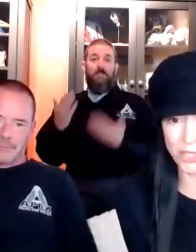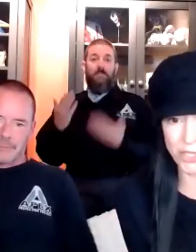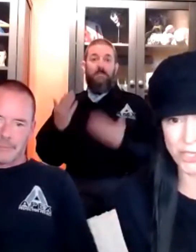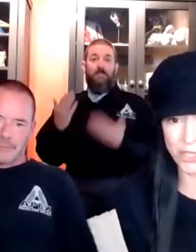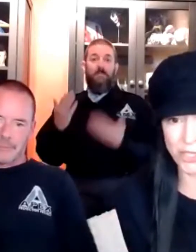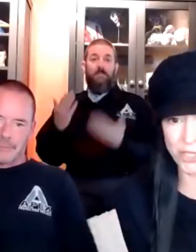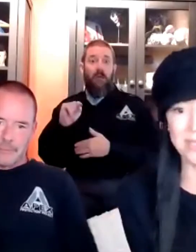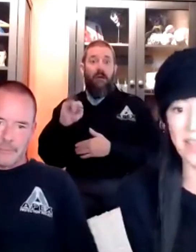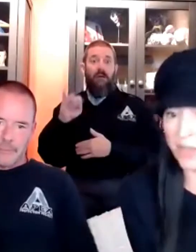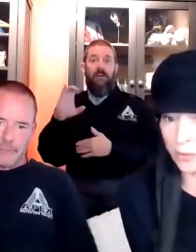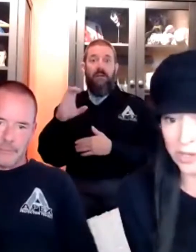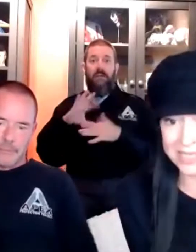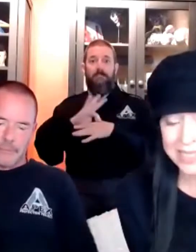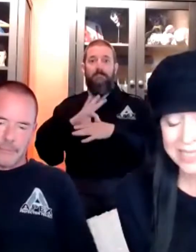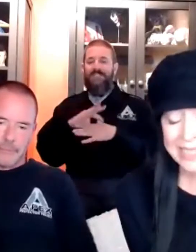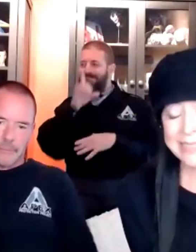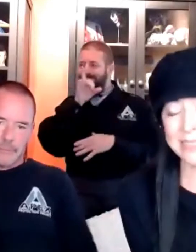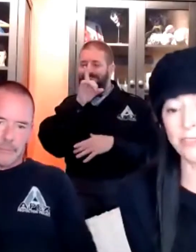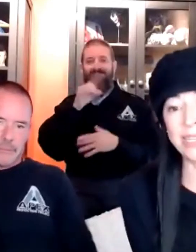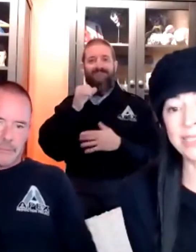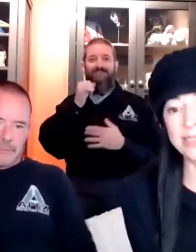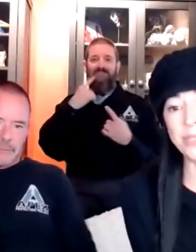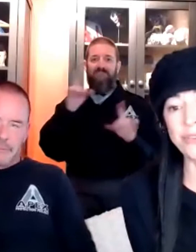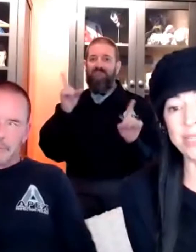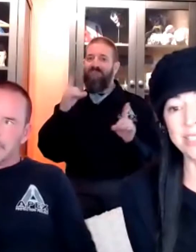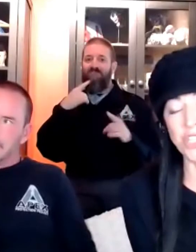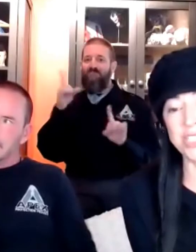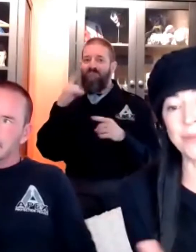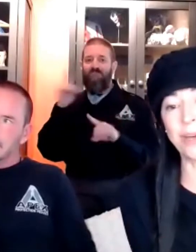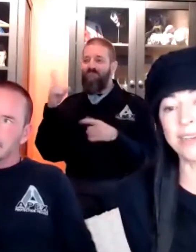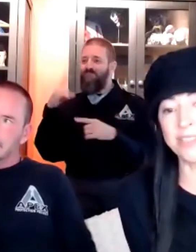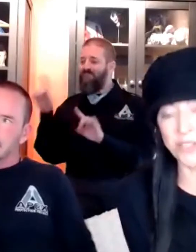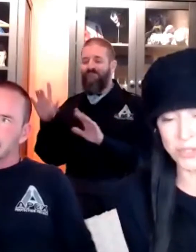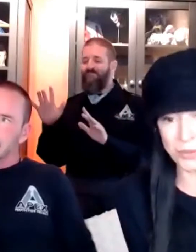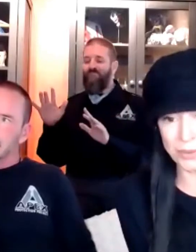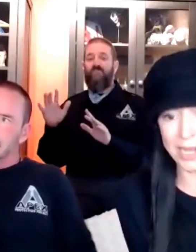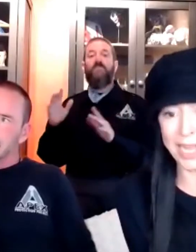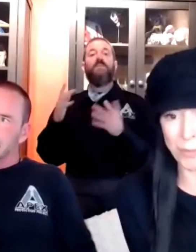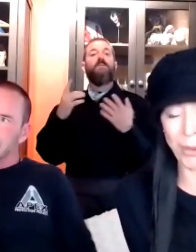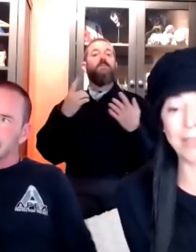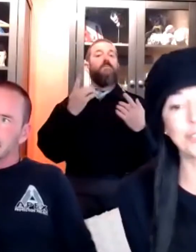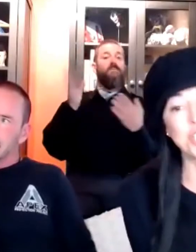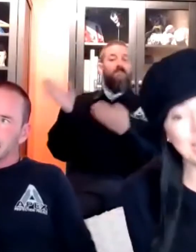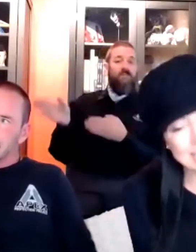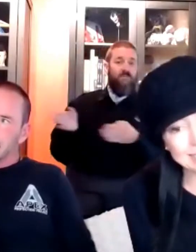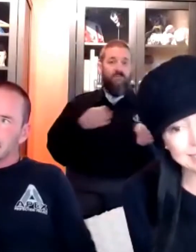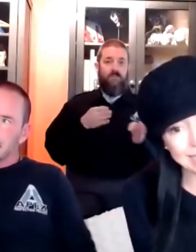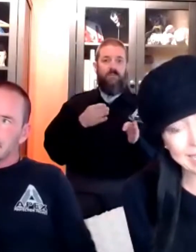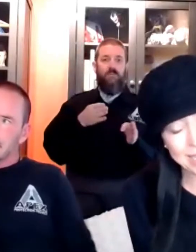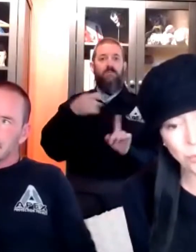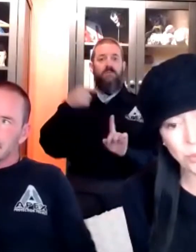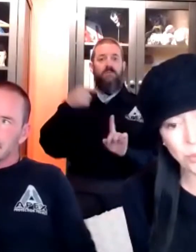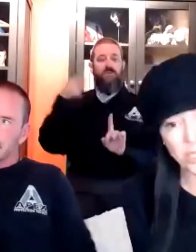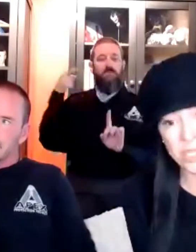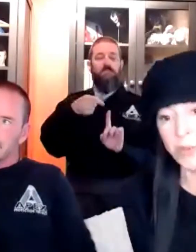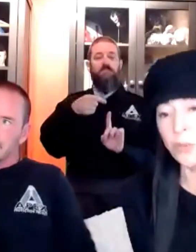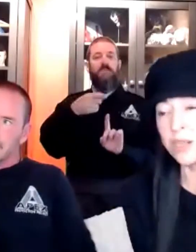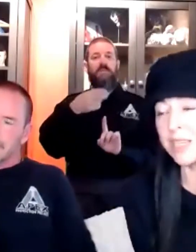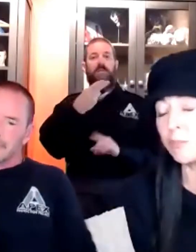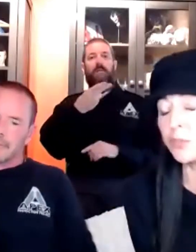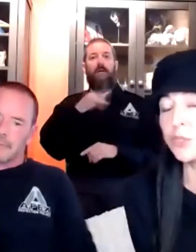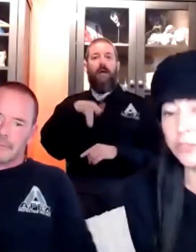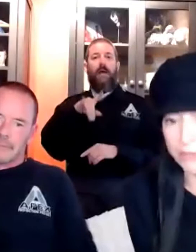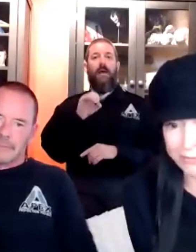allergic reaction to, and nothing worked. So finally, we transitioned him onto a hypoallergenic diet, which has been